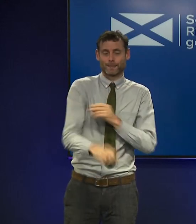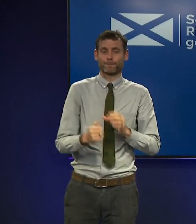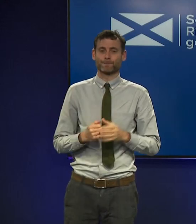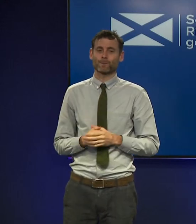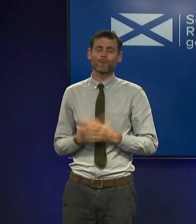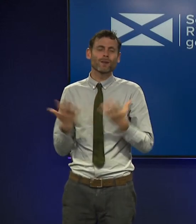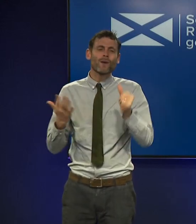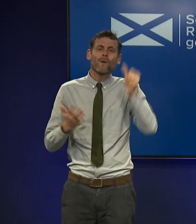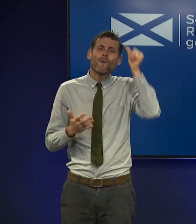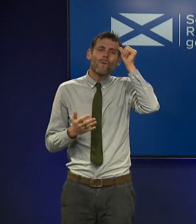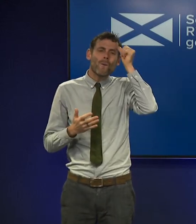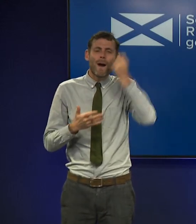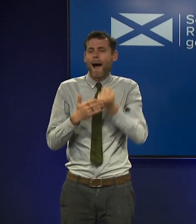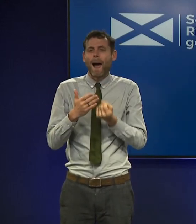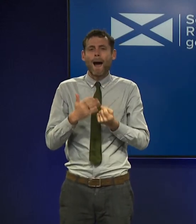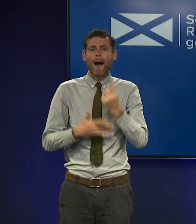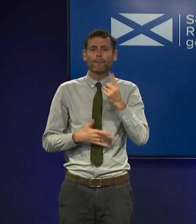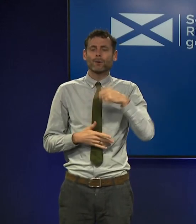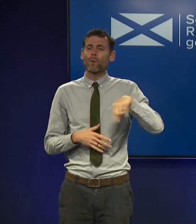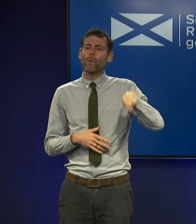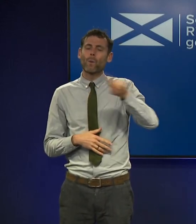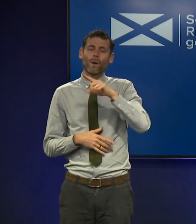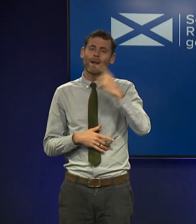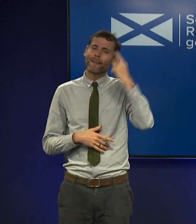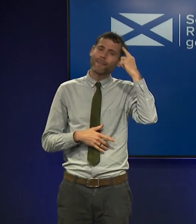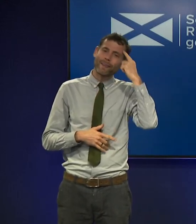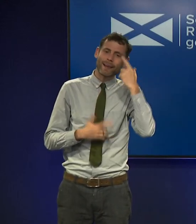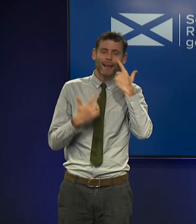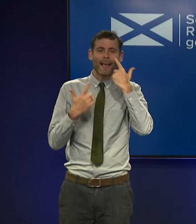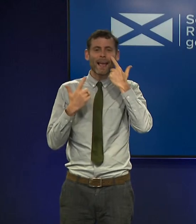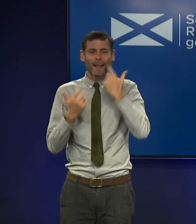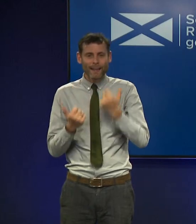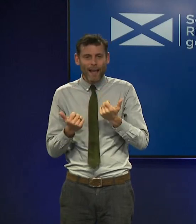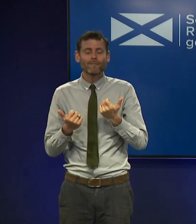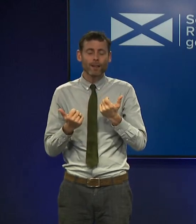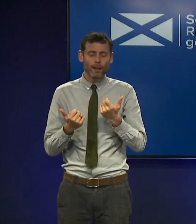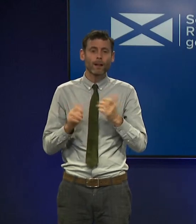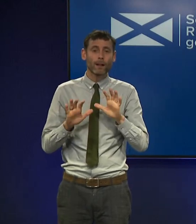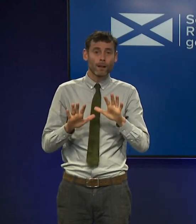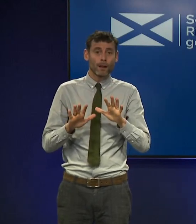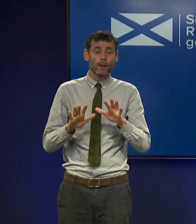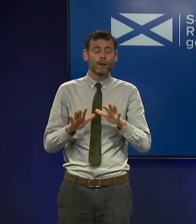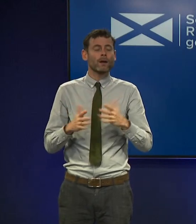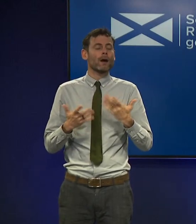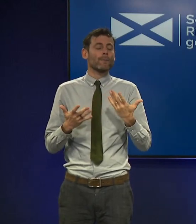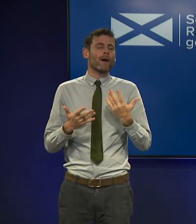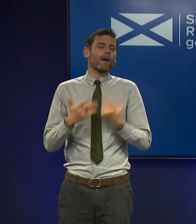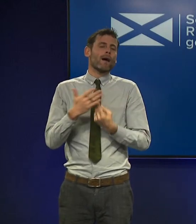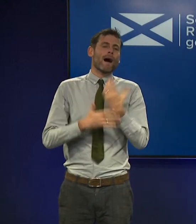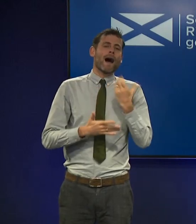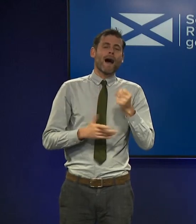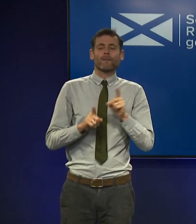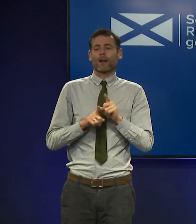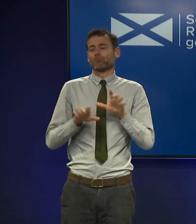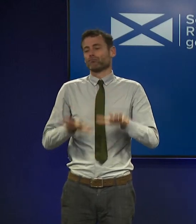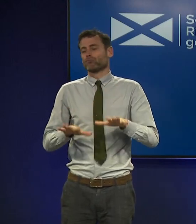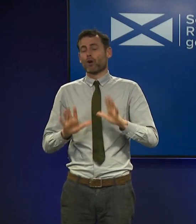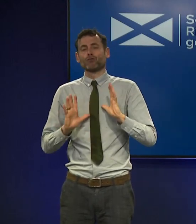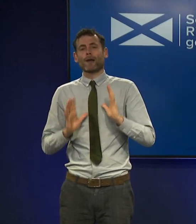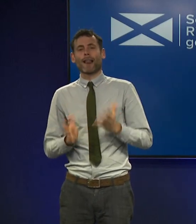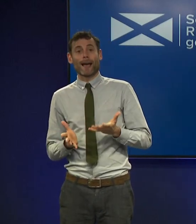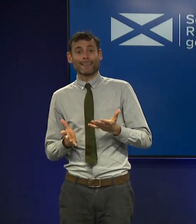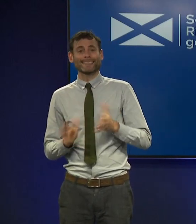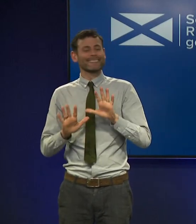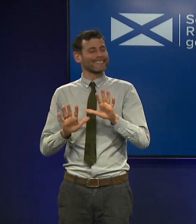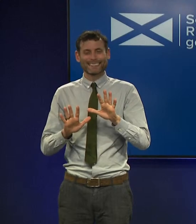as our assessment of the risk of this virus has perhaps receded in recent weeks. It is now time to step up on